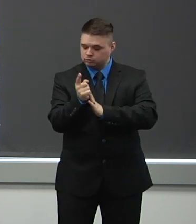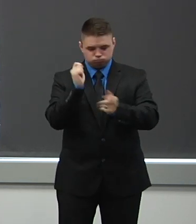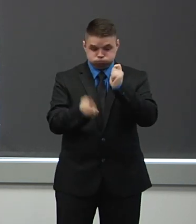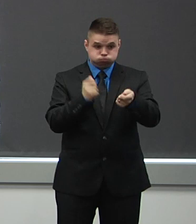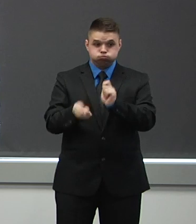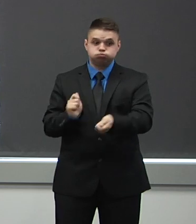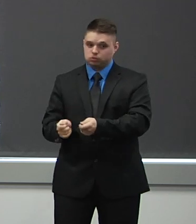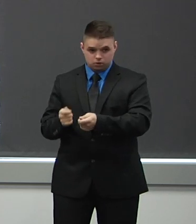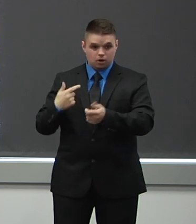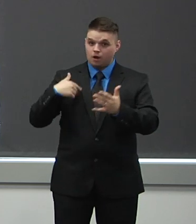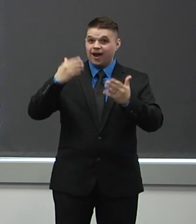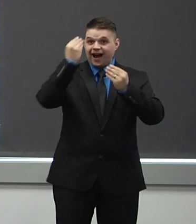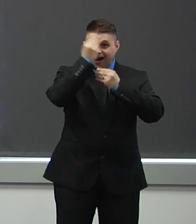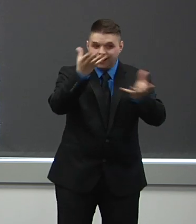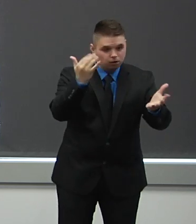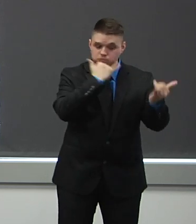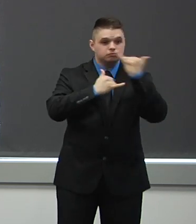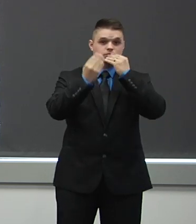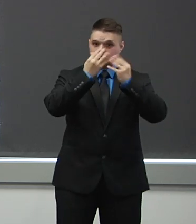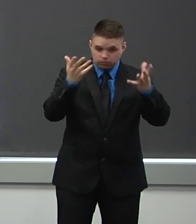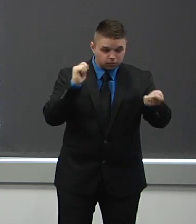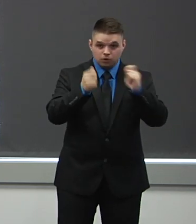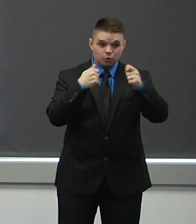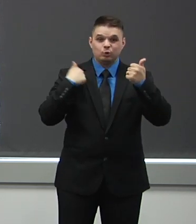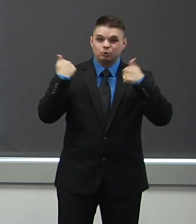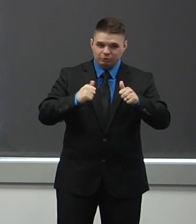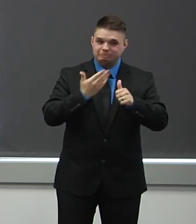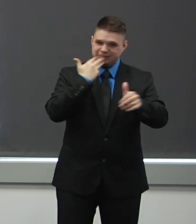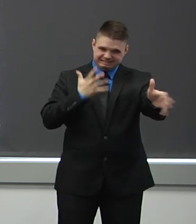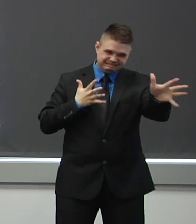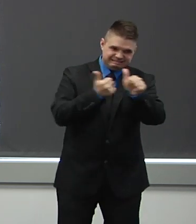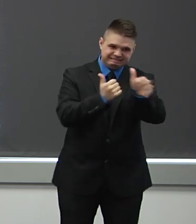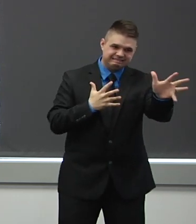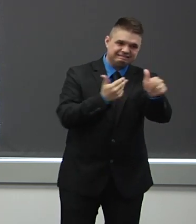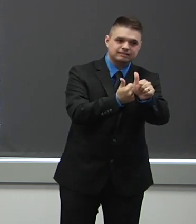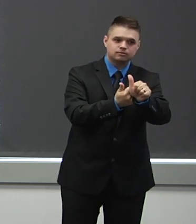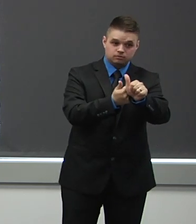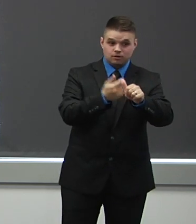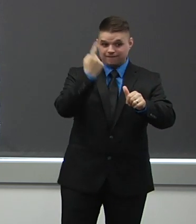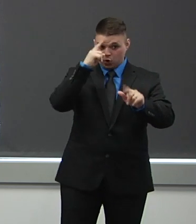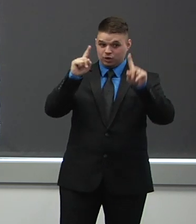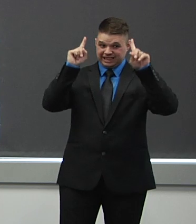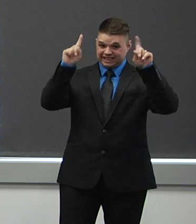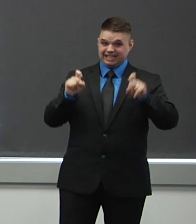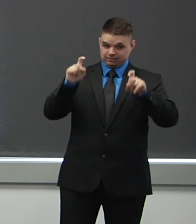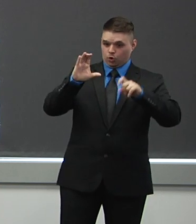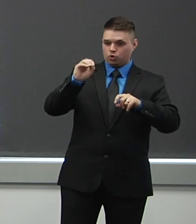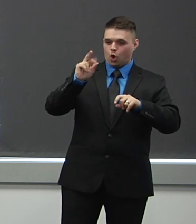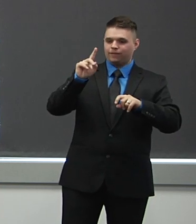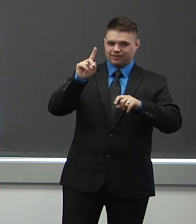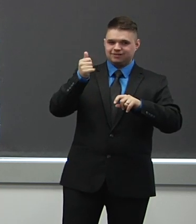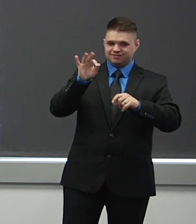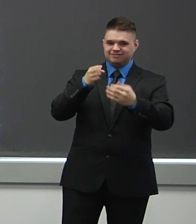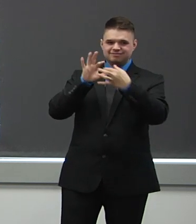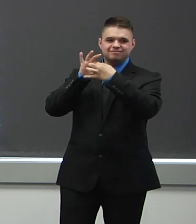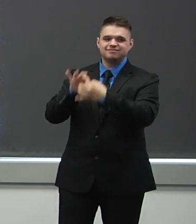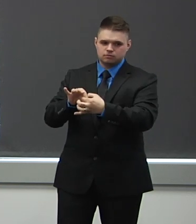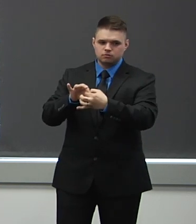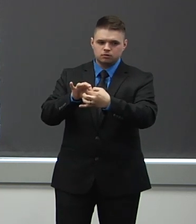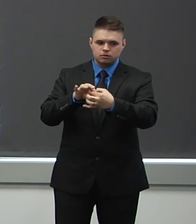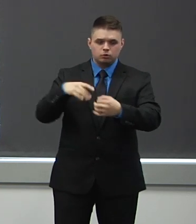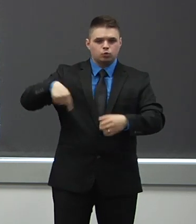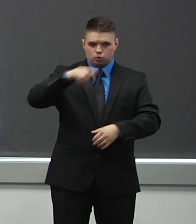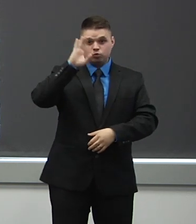we can as quickly as possible. In terms of testing, generally, we know that we have